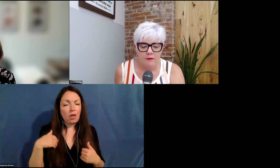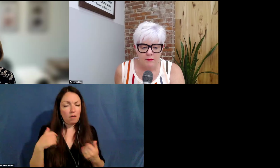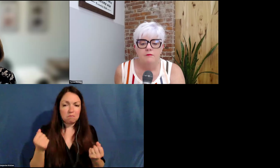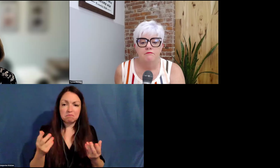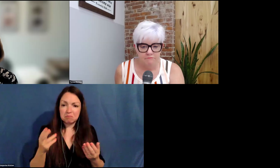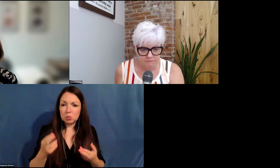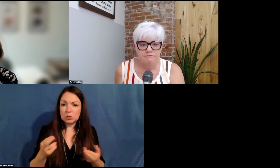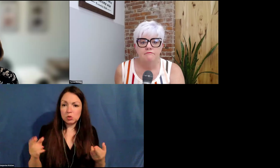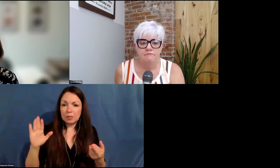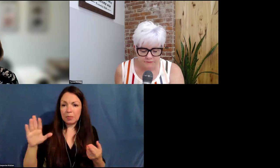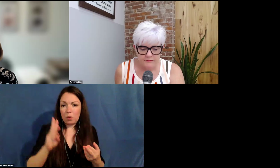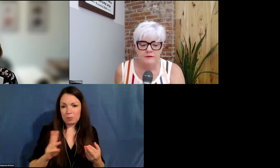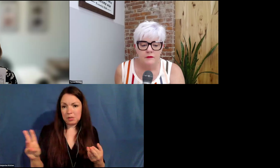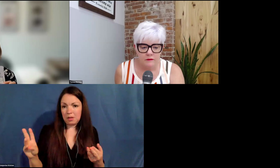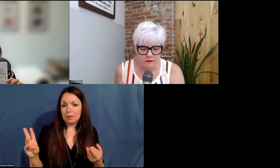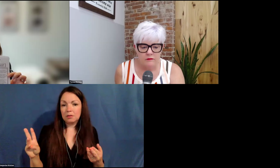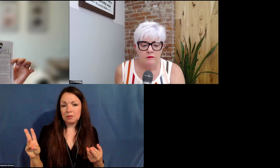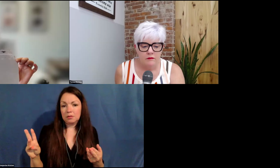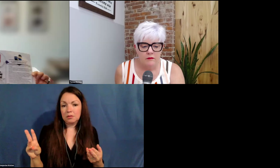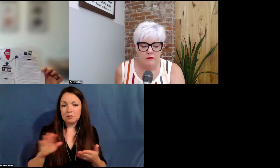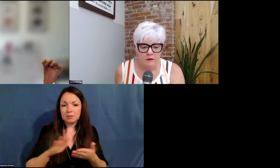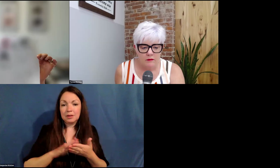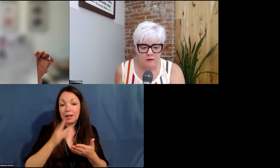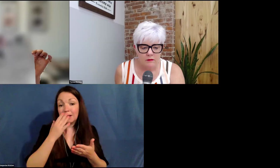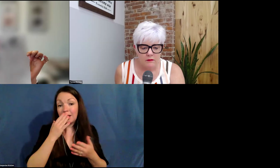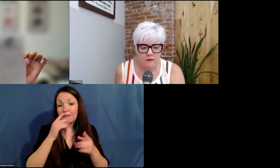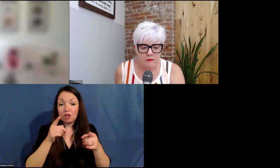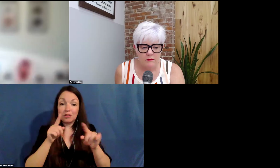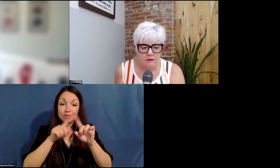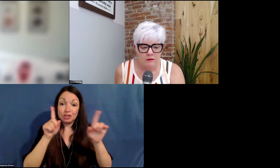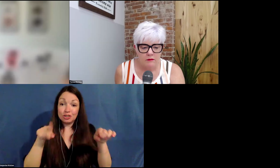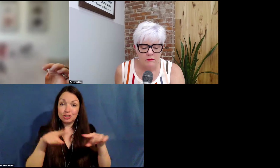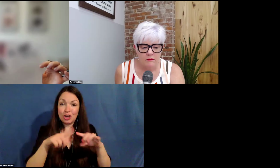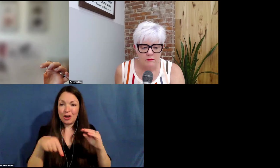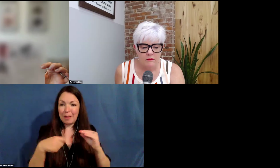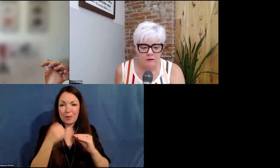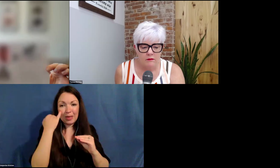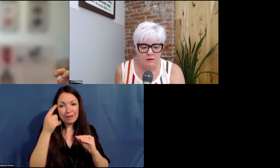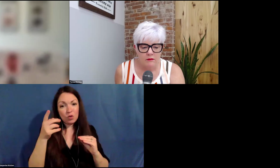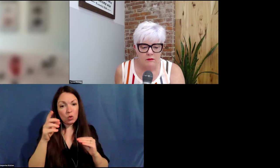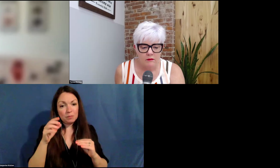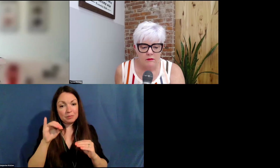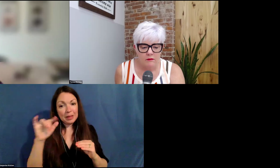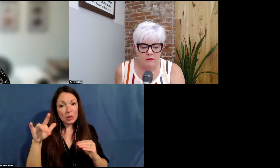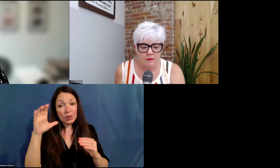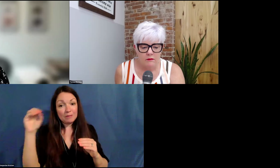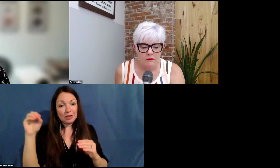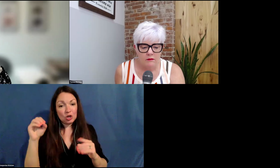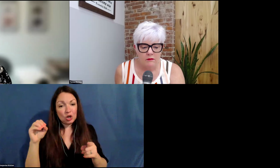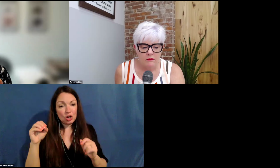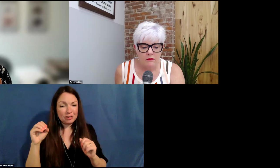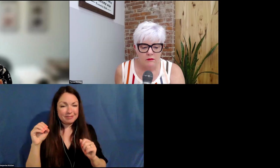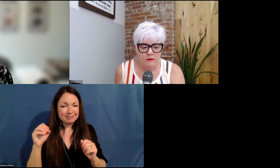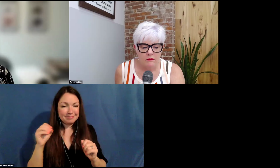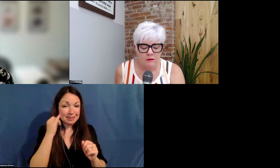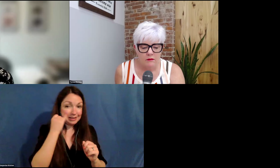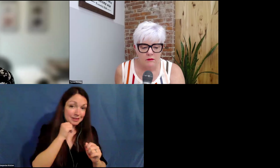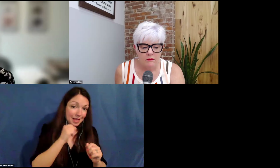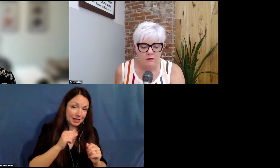site, including a nice colorful chart about if you're an Illinois vendor, if you're not, can't quite see this, but anyway,